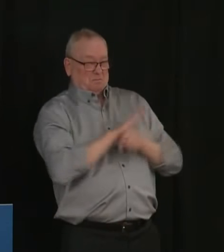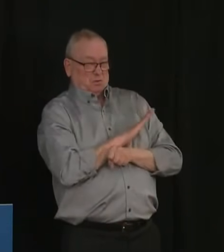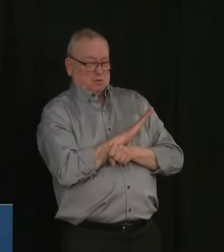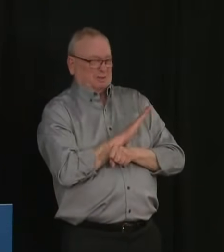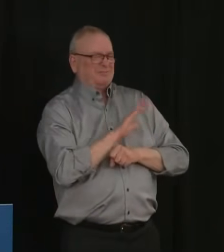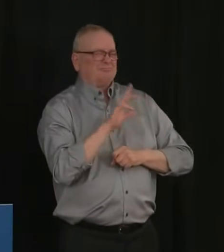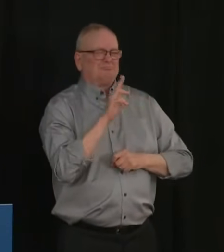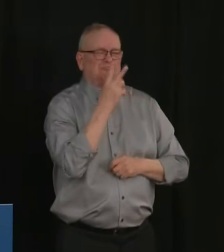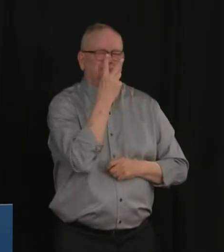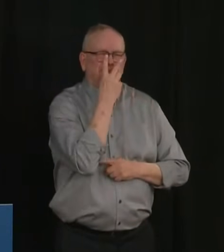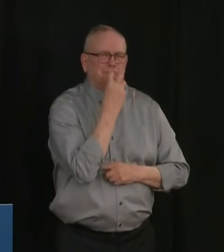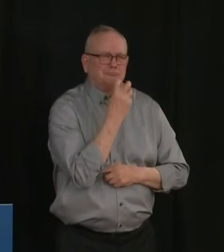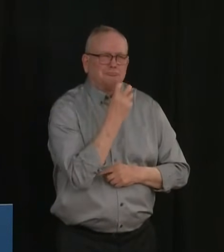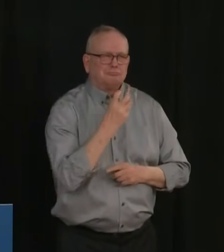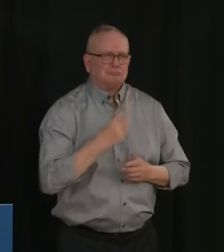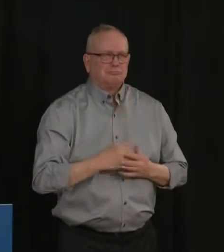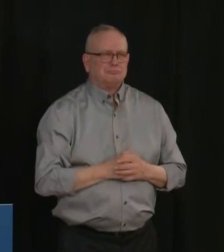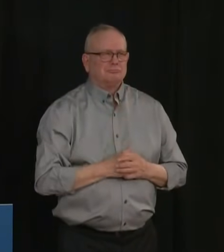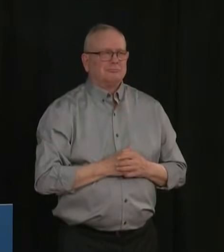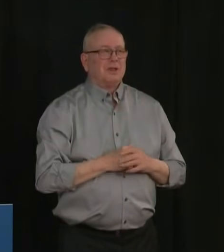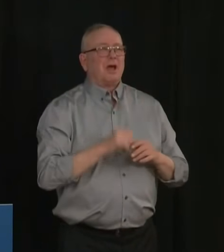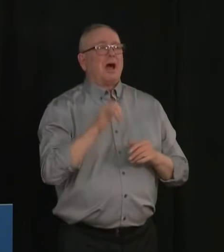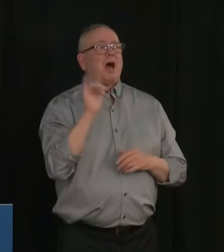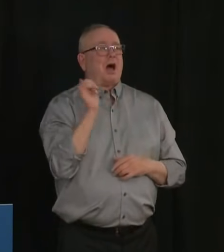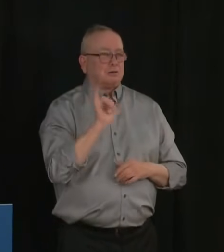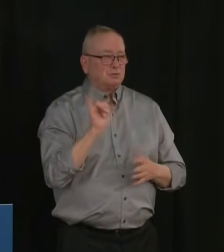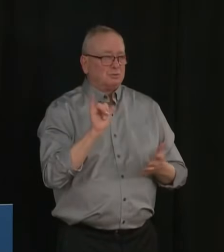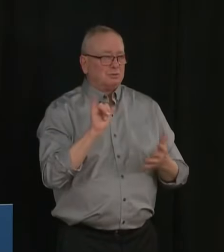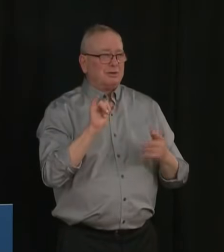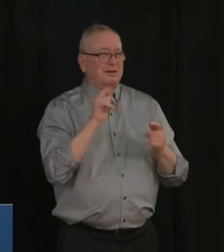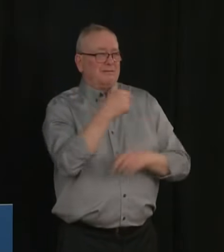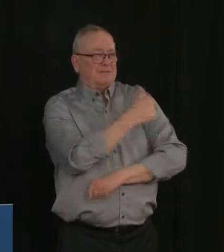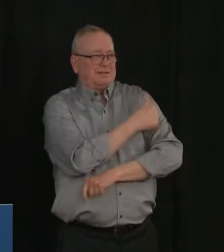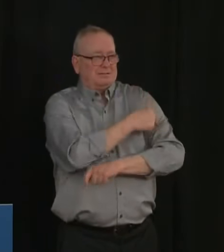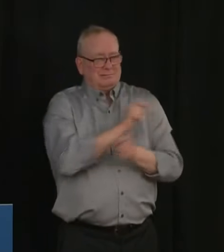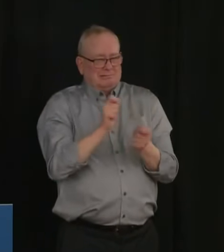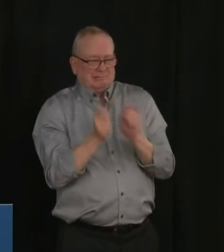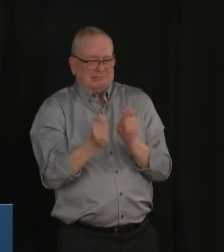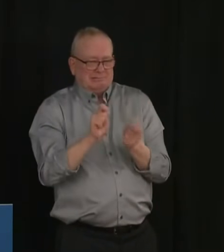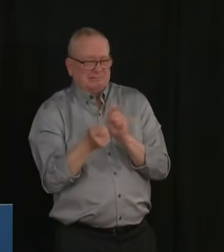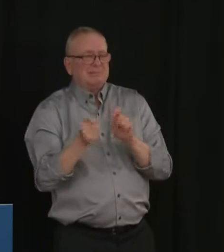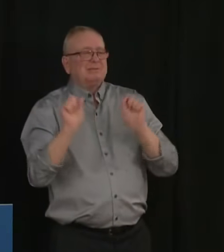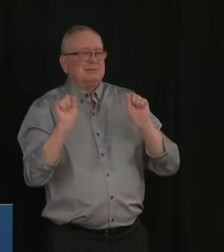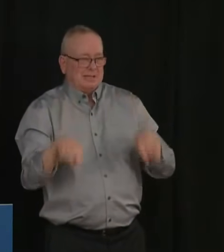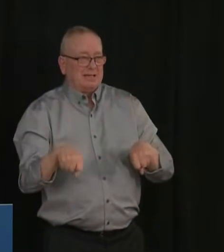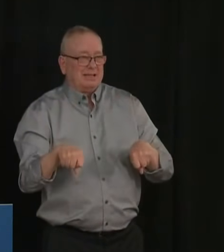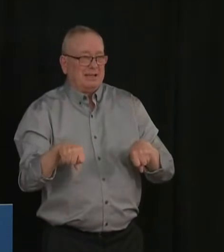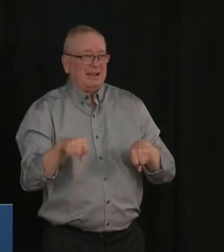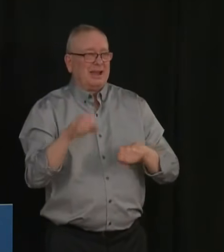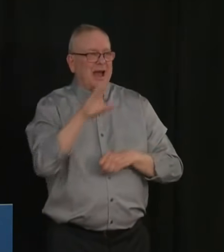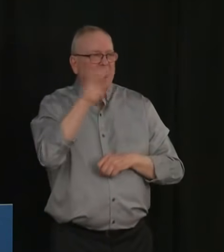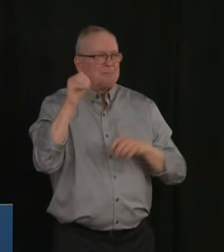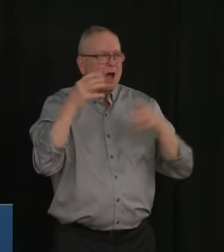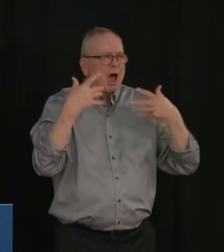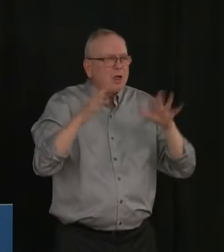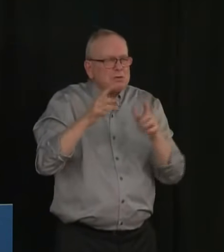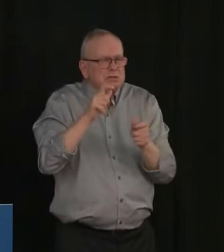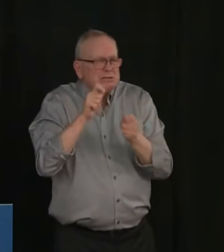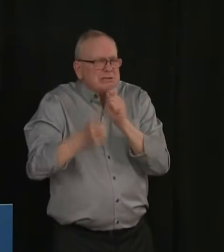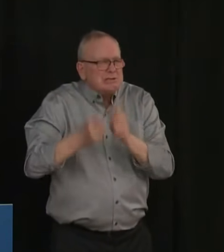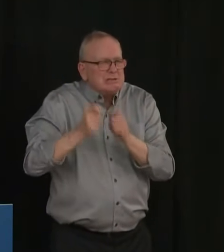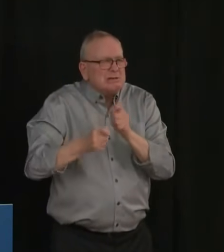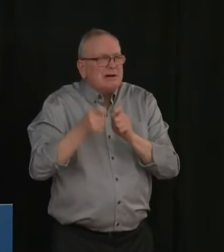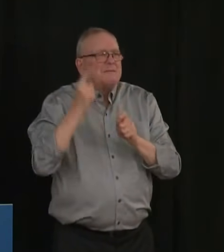are also easily adapted, and the manufacturers have already begun testing and adapting vaccines to improve future